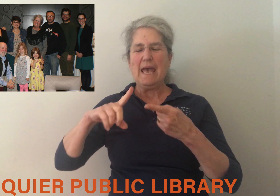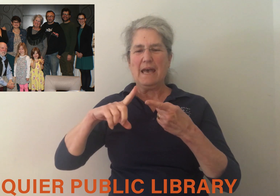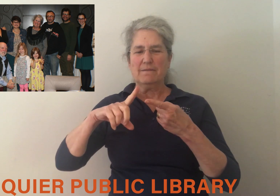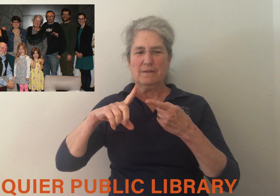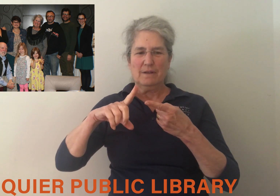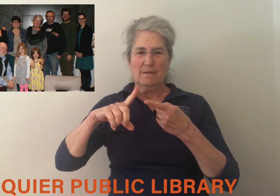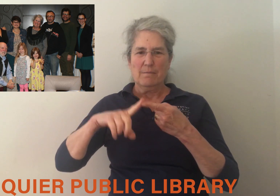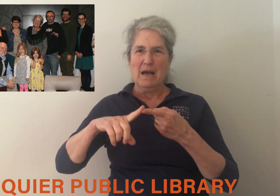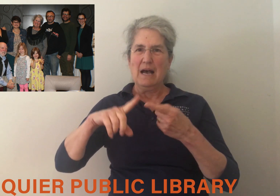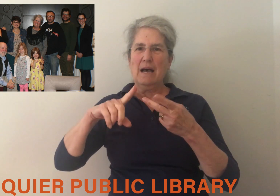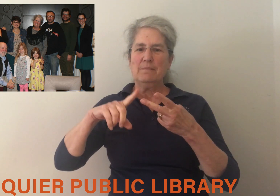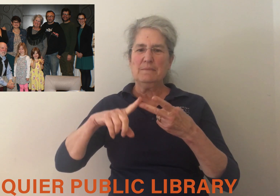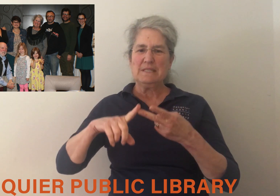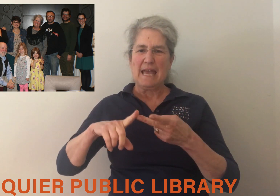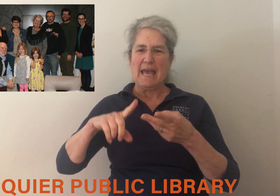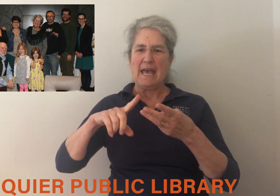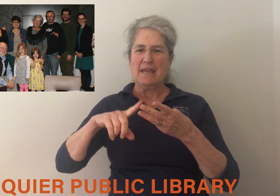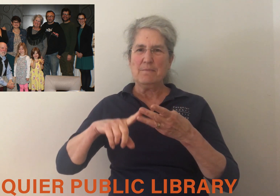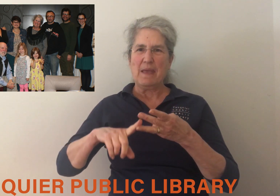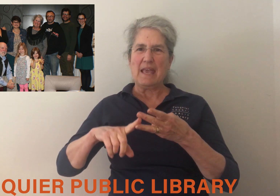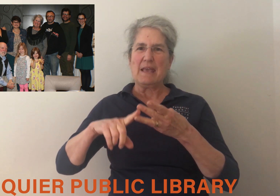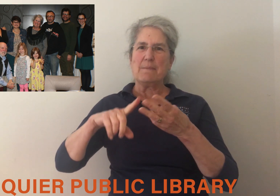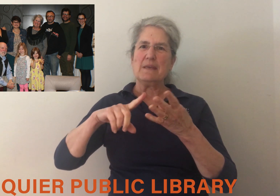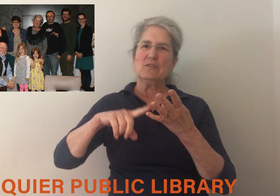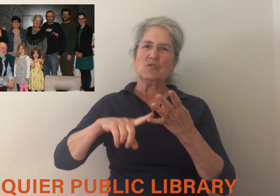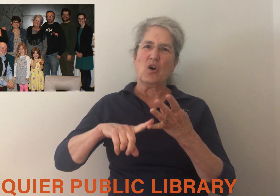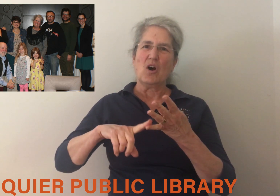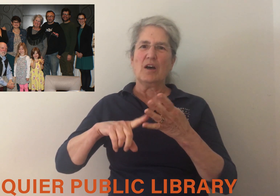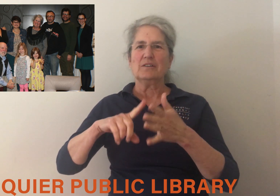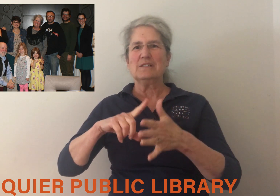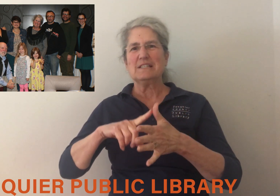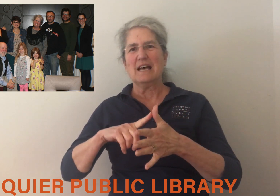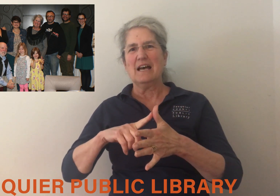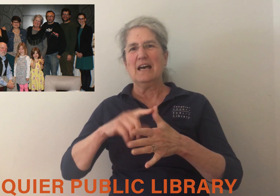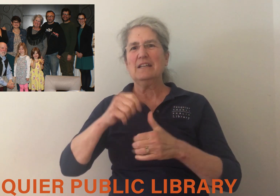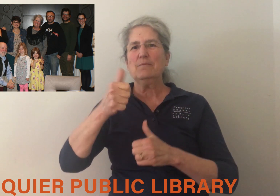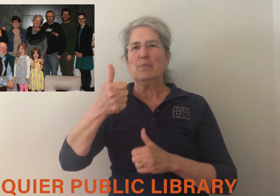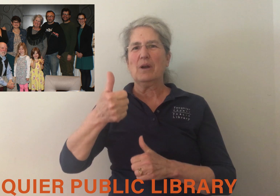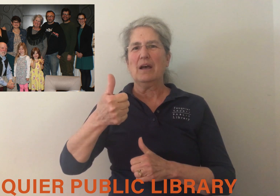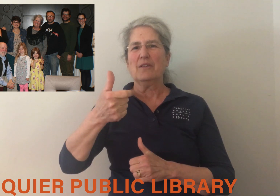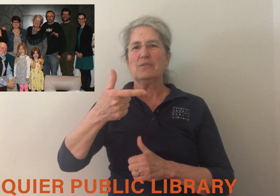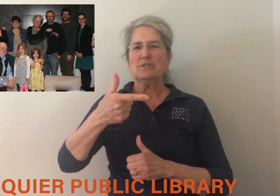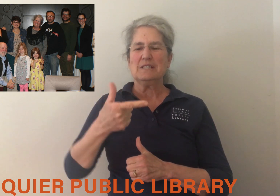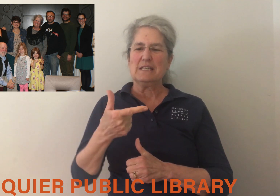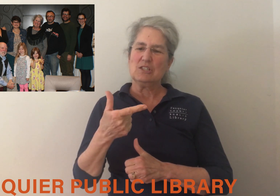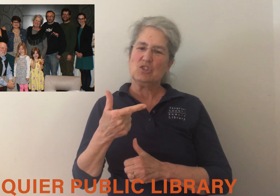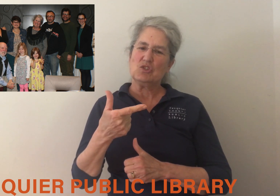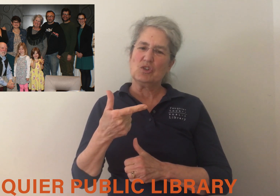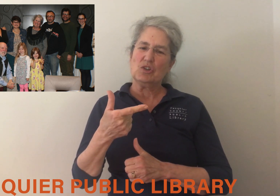have mom, dad, baby, daughter, son, brother, sister,